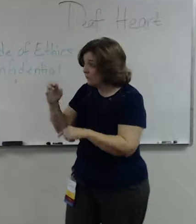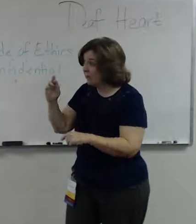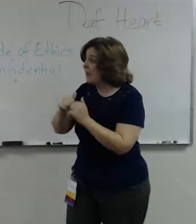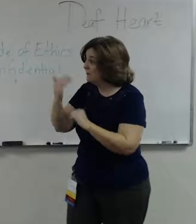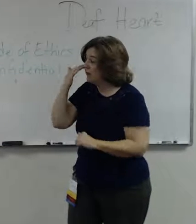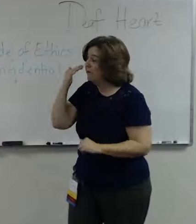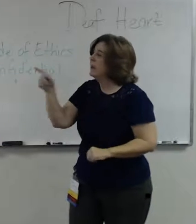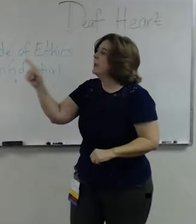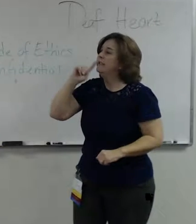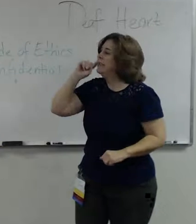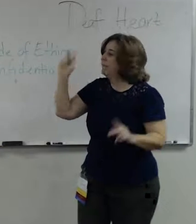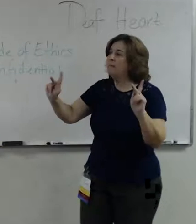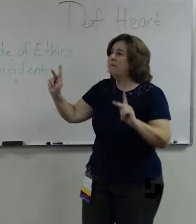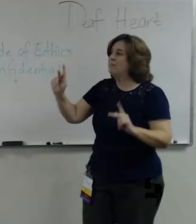how do you know?